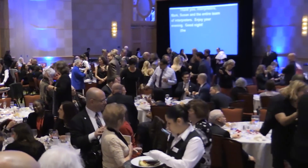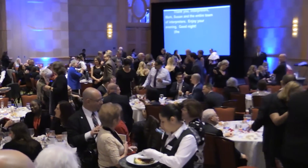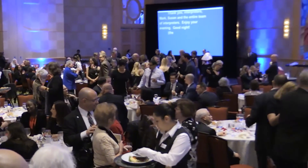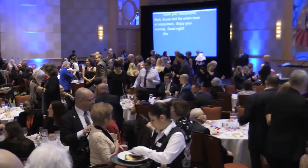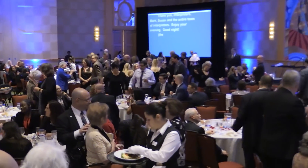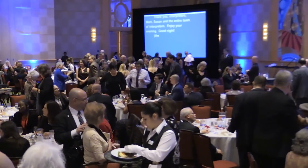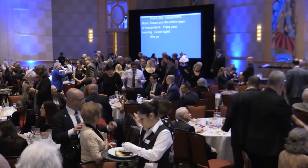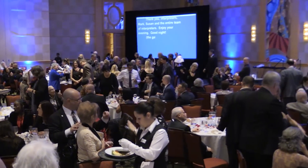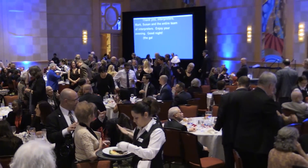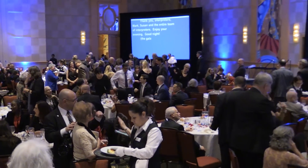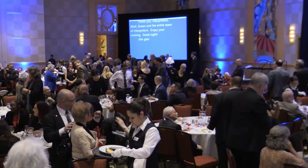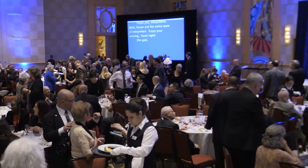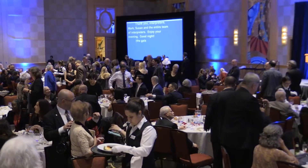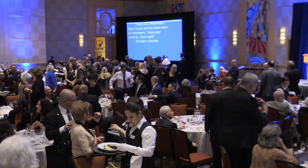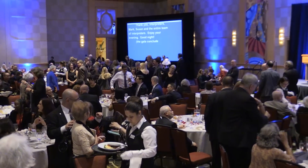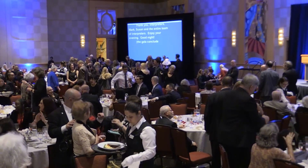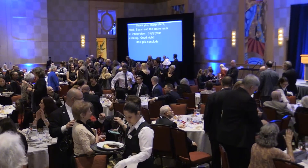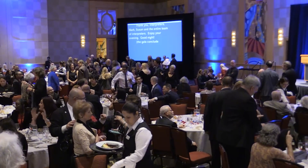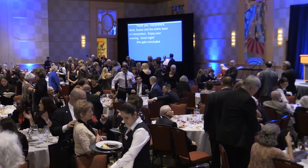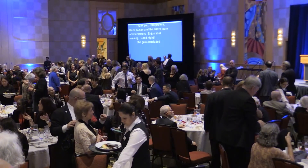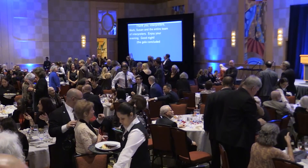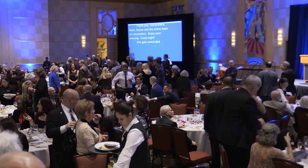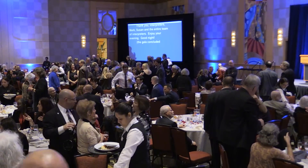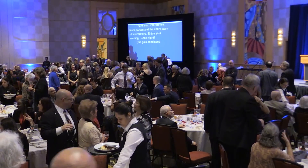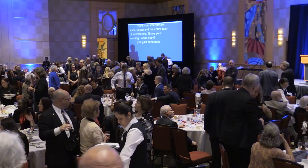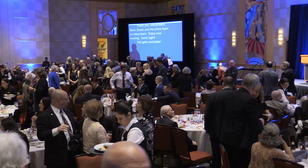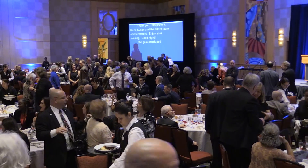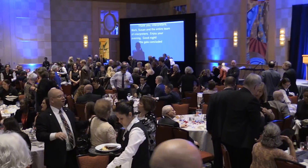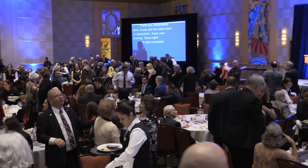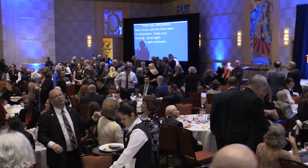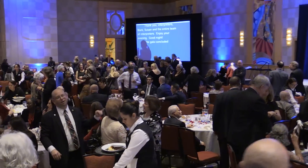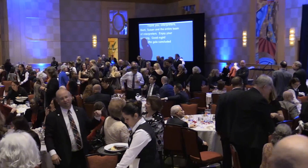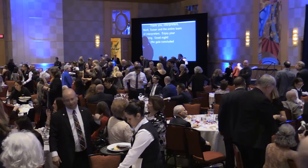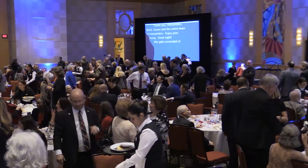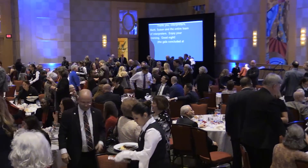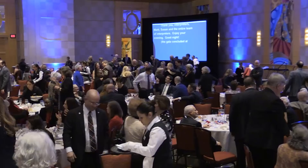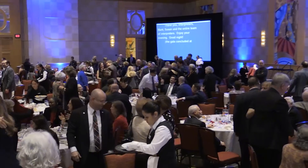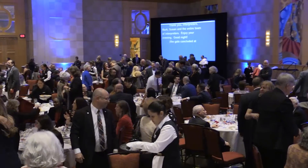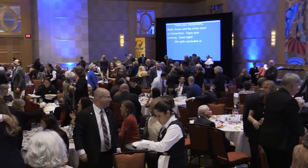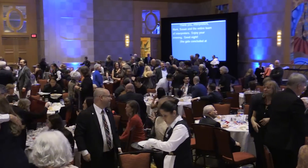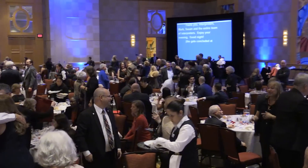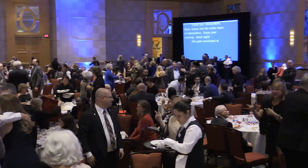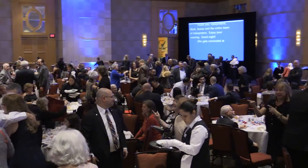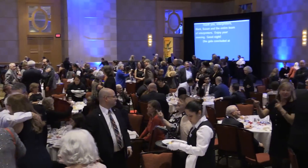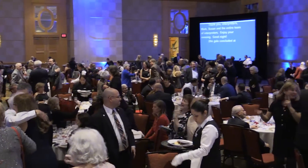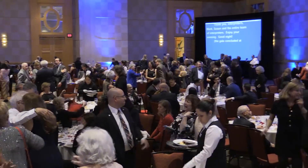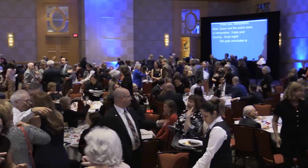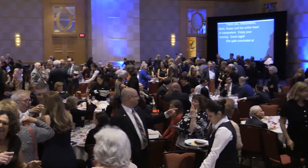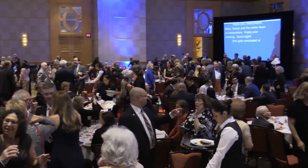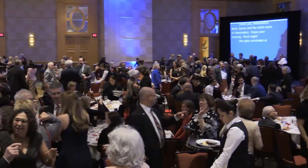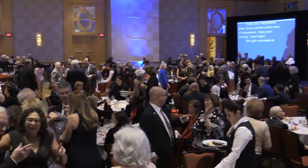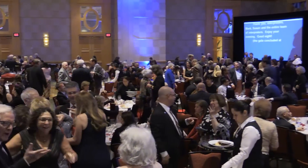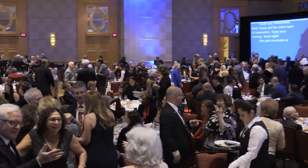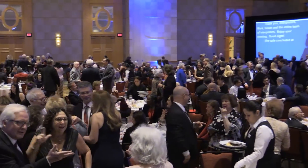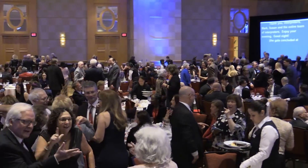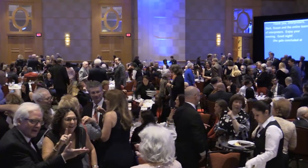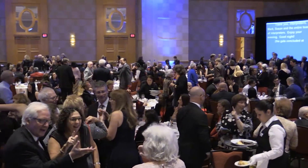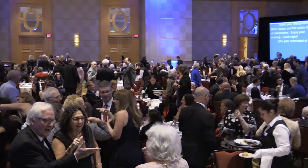I know. Good work, everybody. Nice work. Guys, we did it. Cheers. We did it. Cheers.